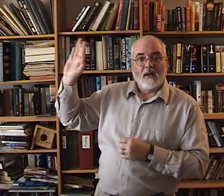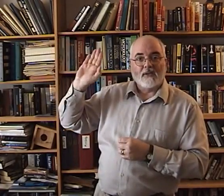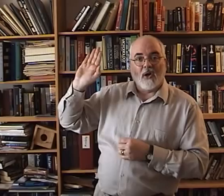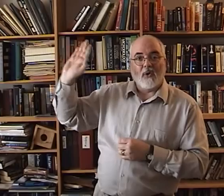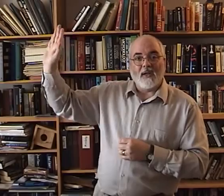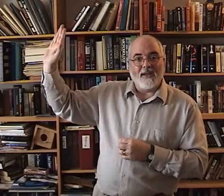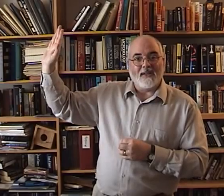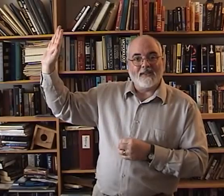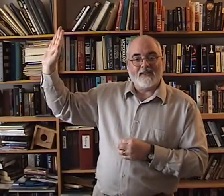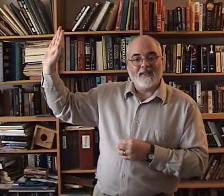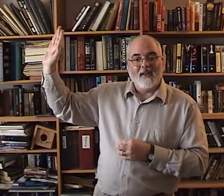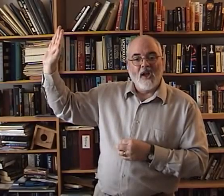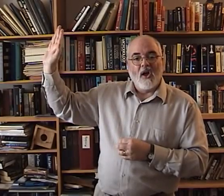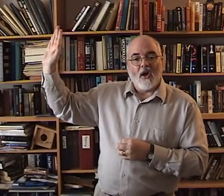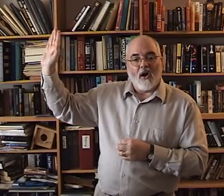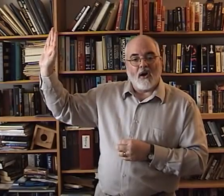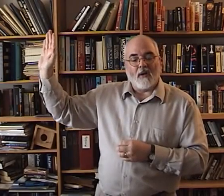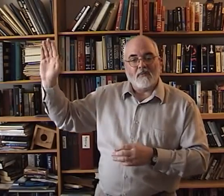So his arms.